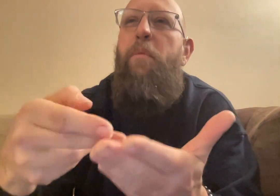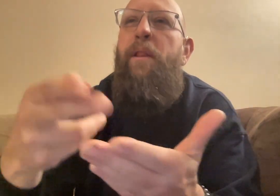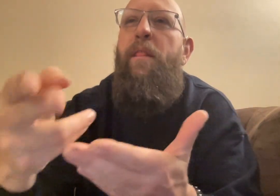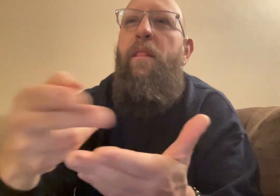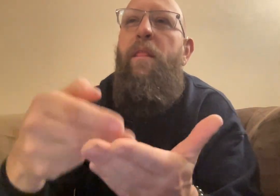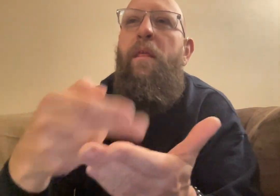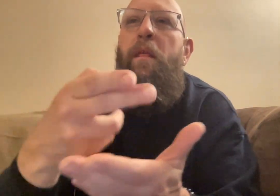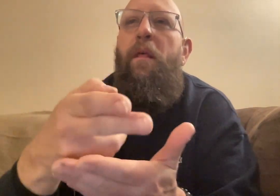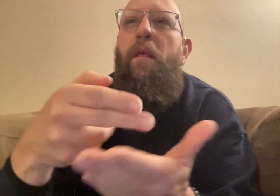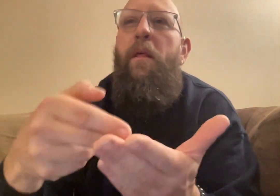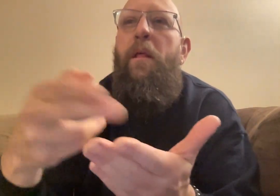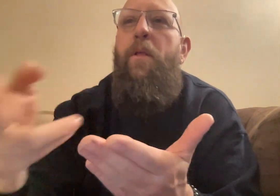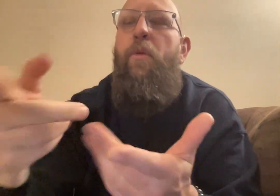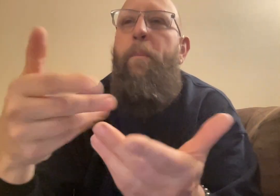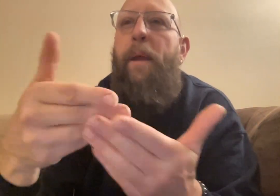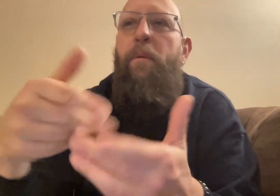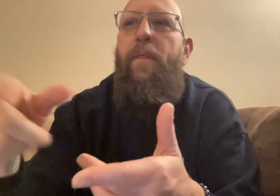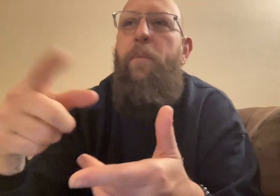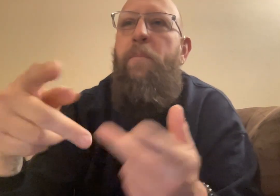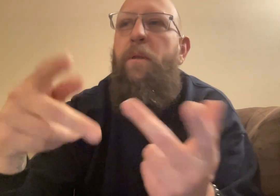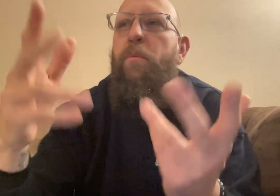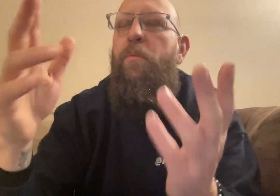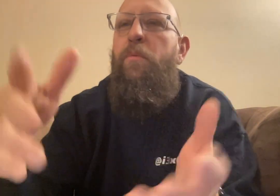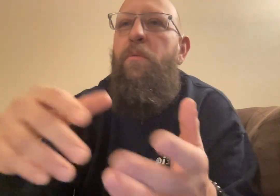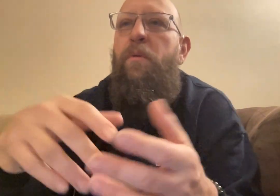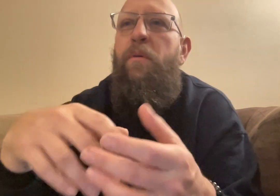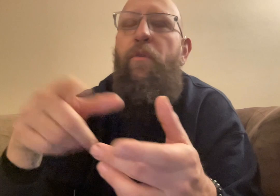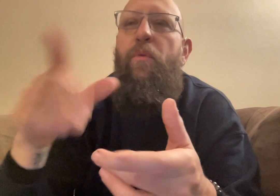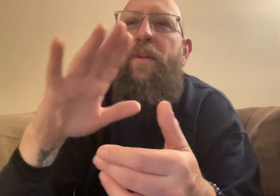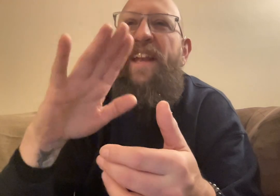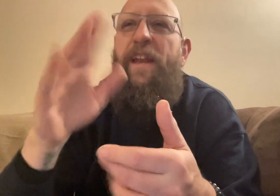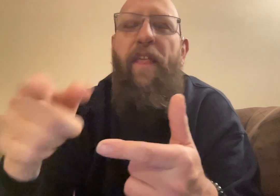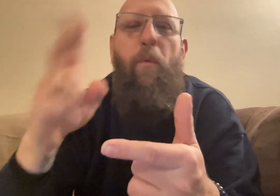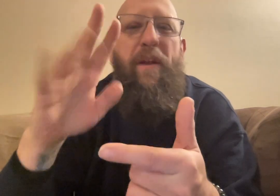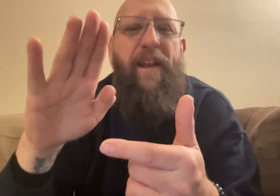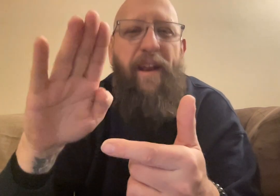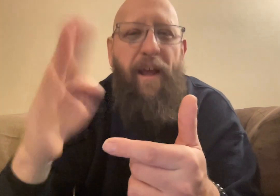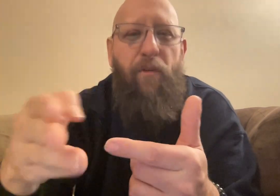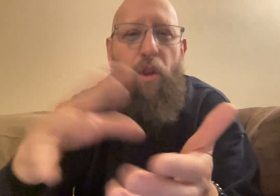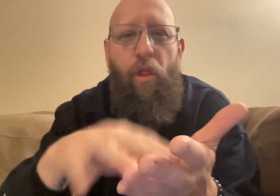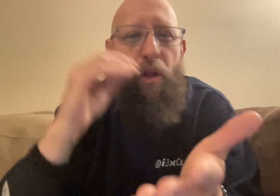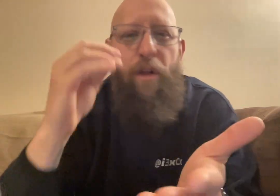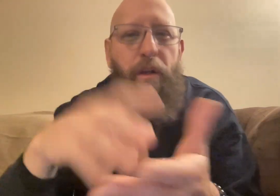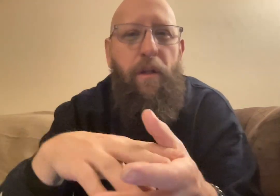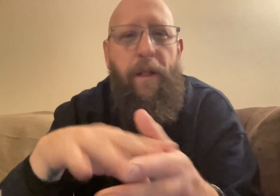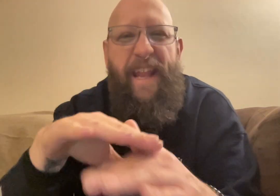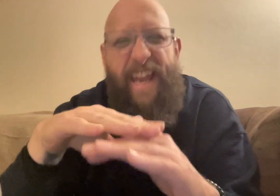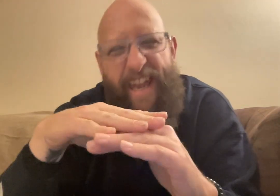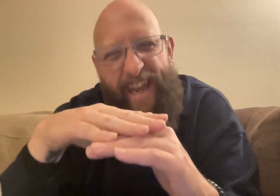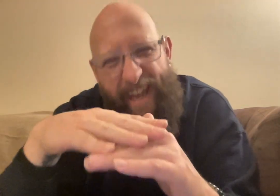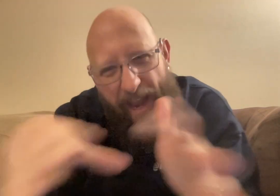Baby. Baby them people. They would never learn.